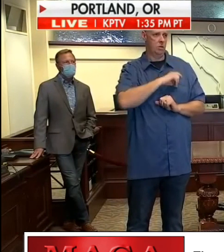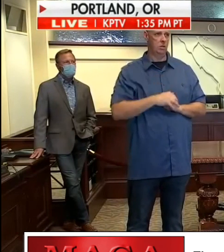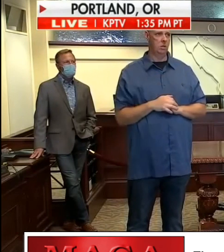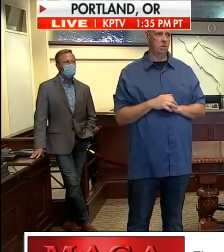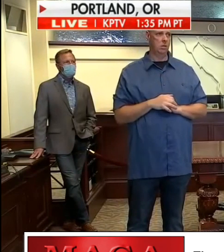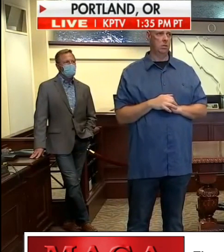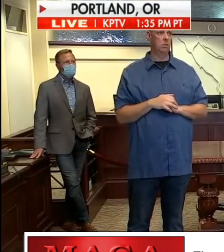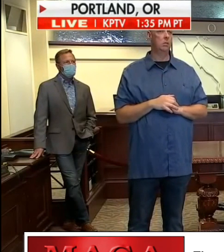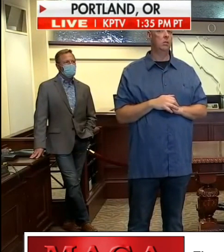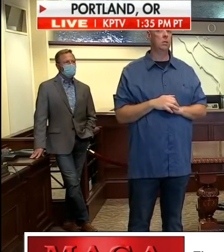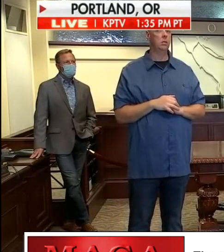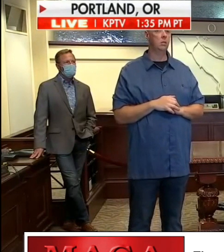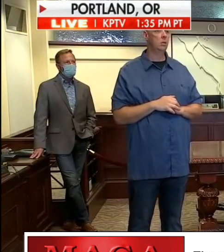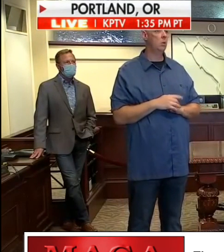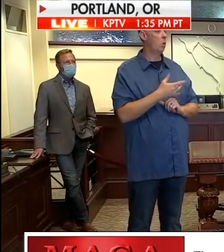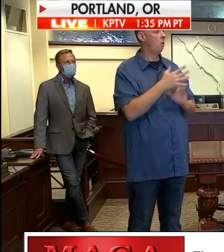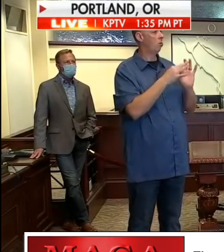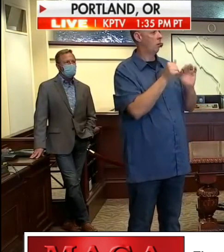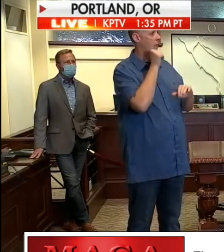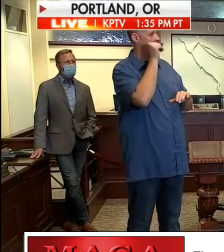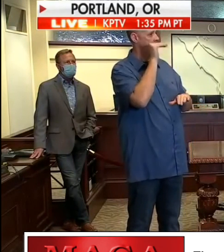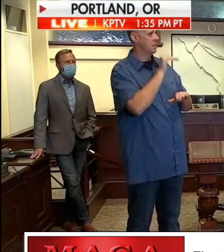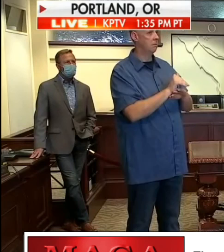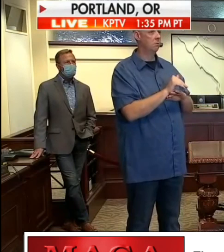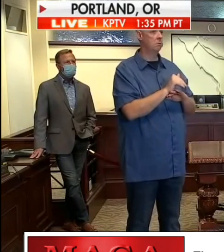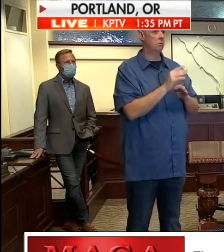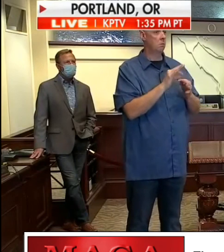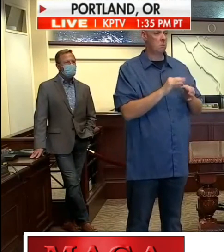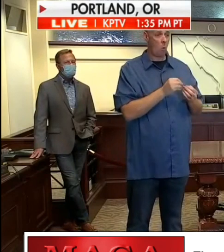In which case? No, not at this